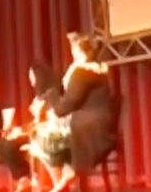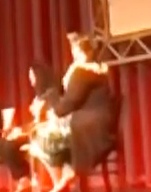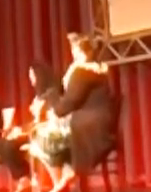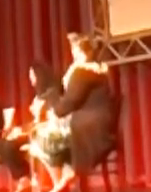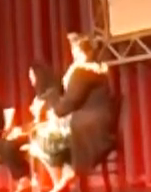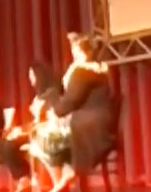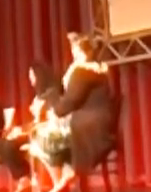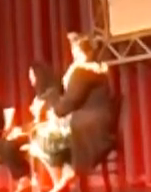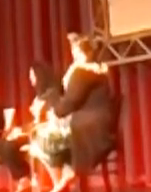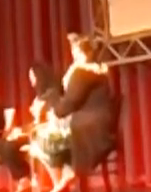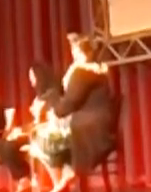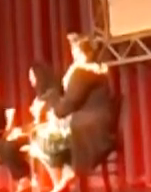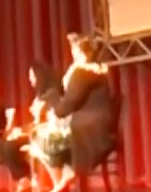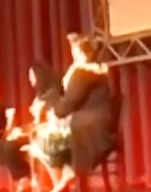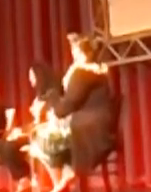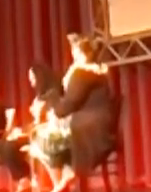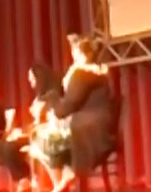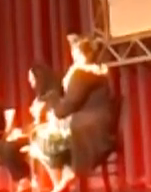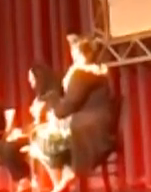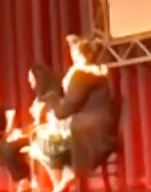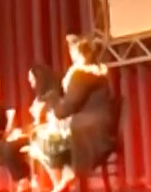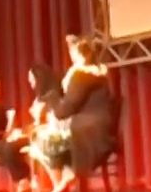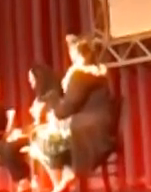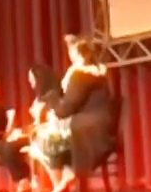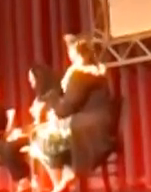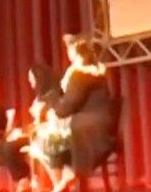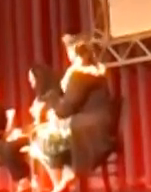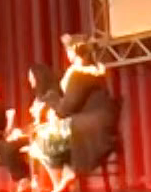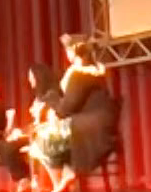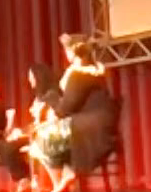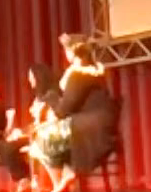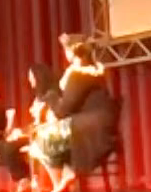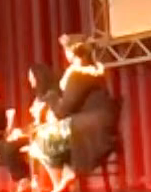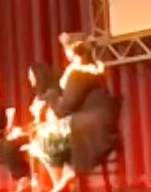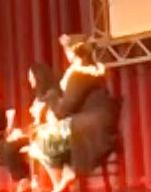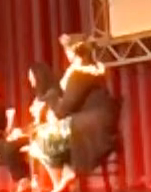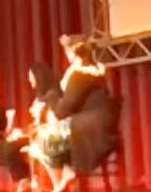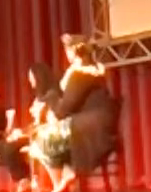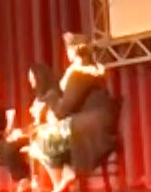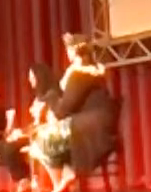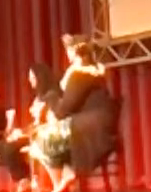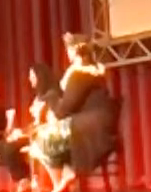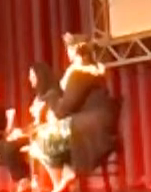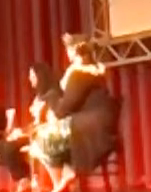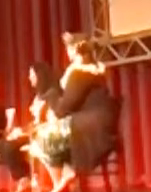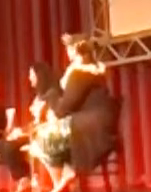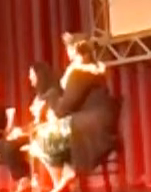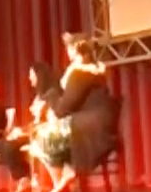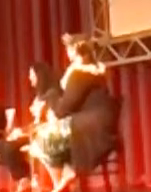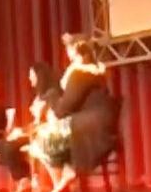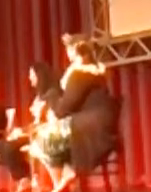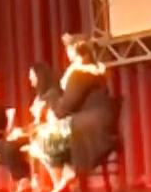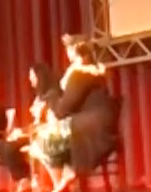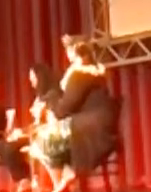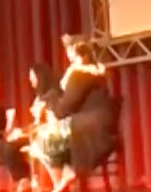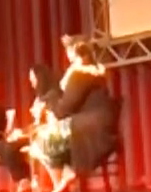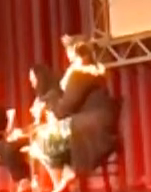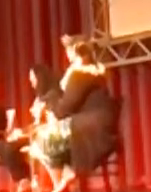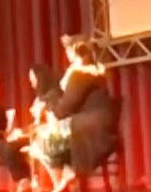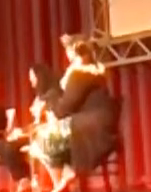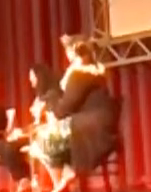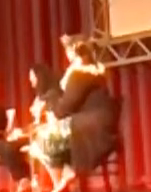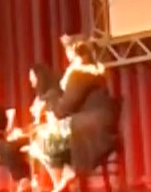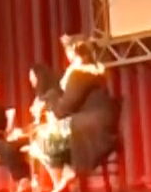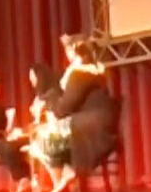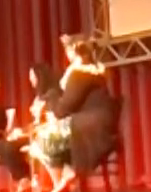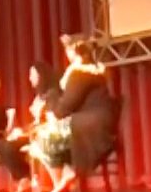as you see, you know, within a team of life, it's so cool. It's so great saying, this came out of that